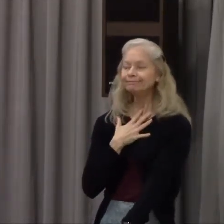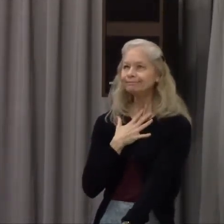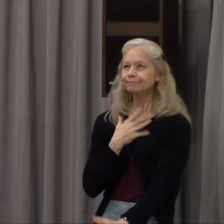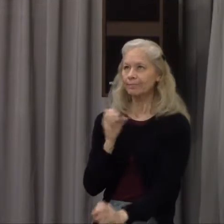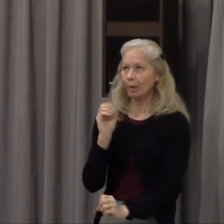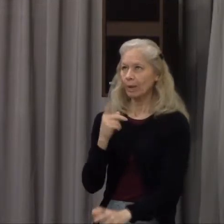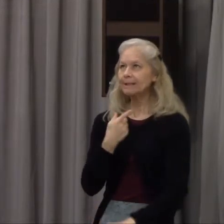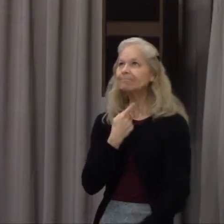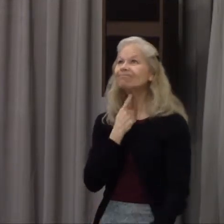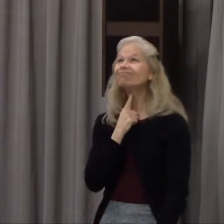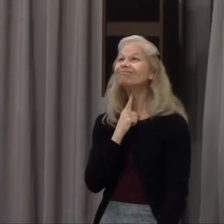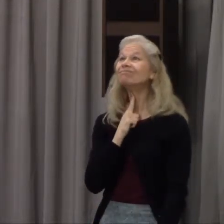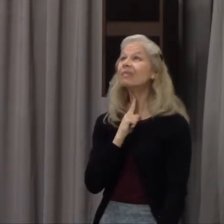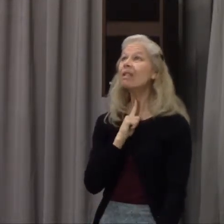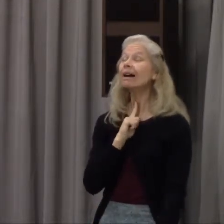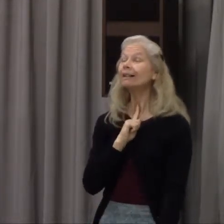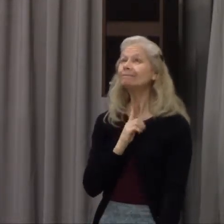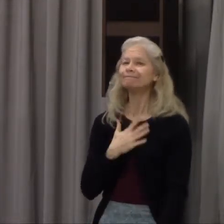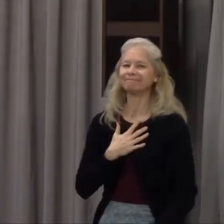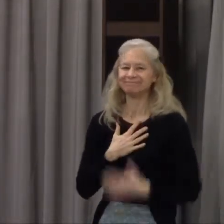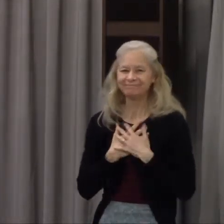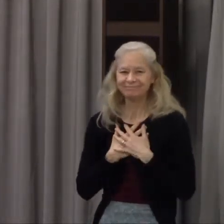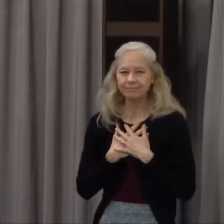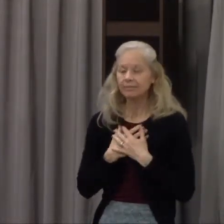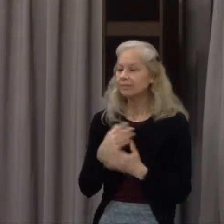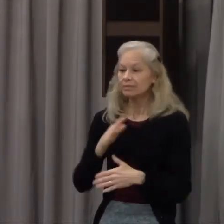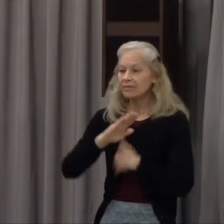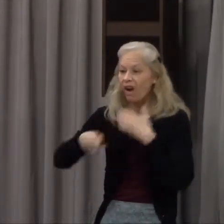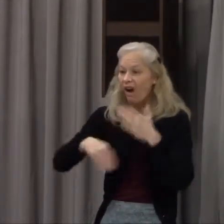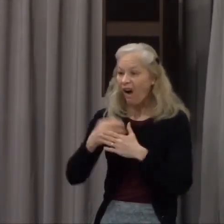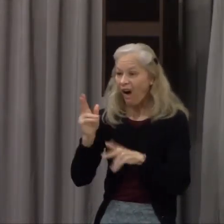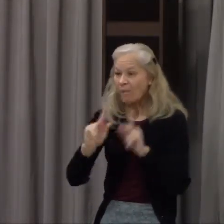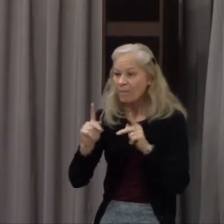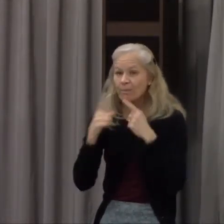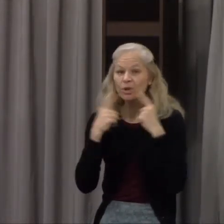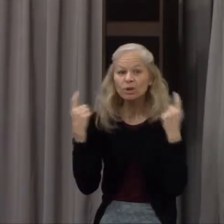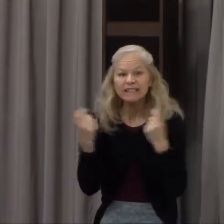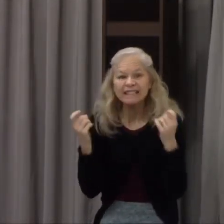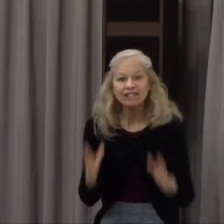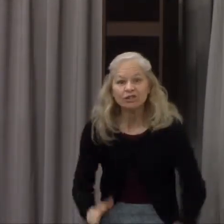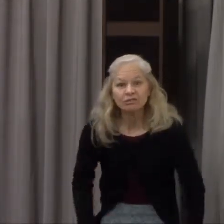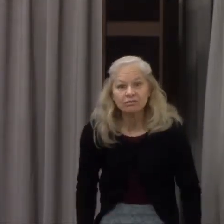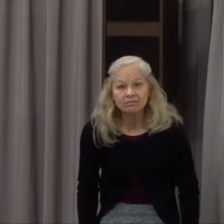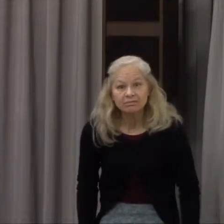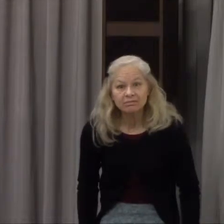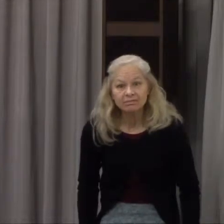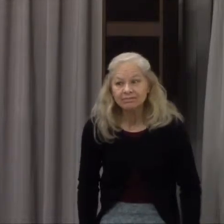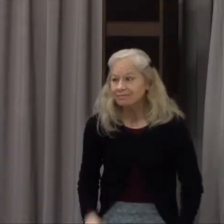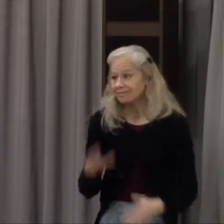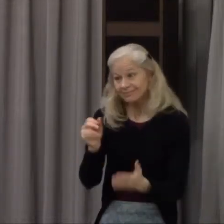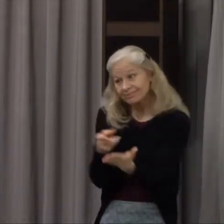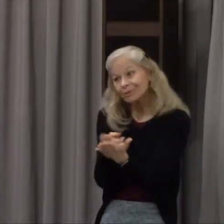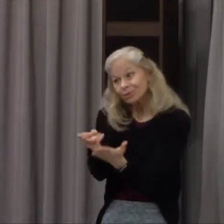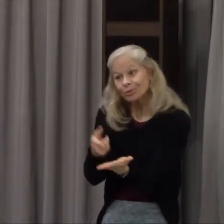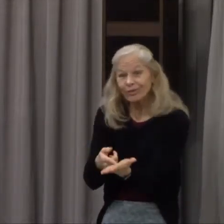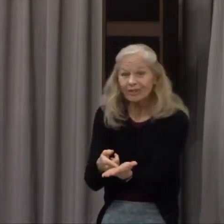There's none righteous, no, not one. Those are what? Bitter to the belly, aren't